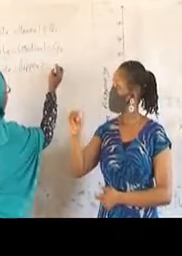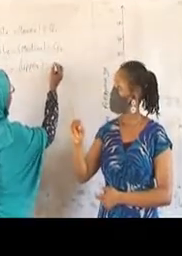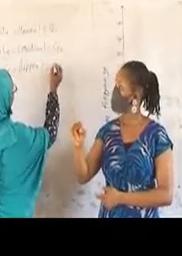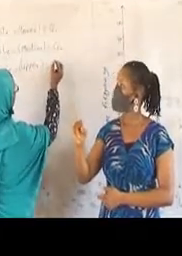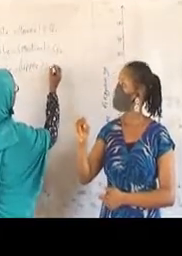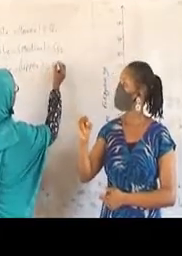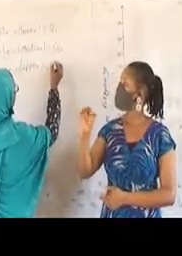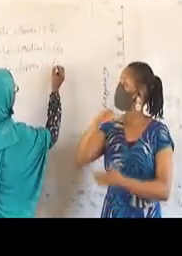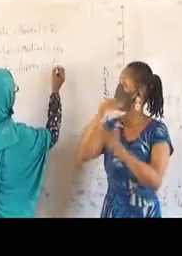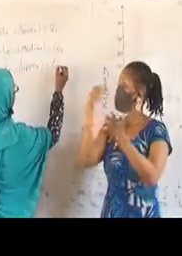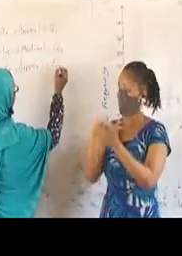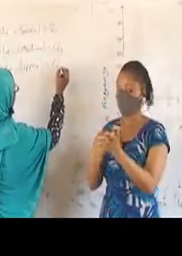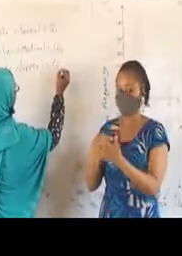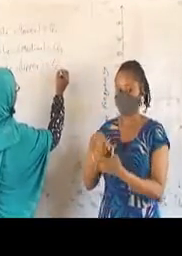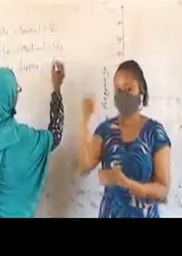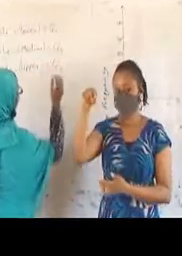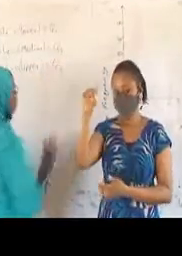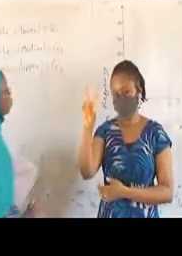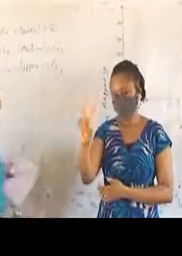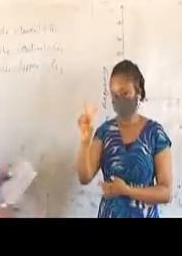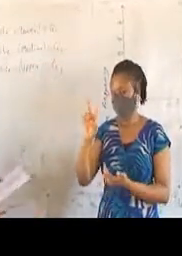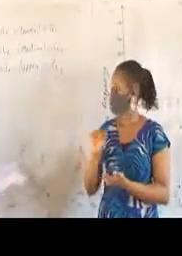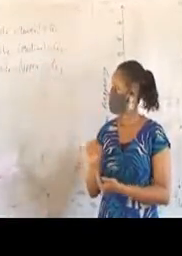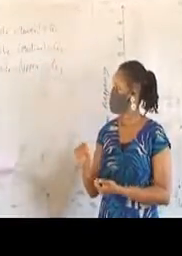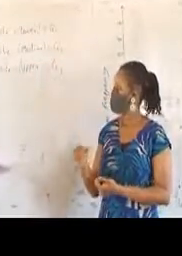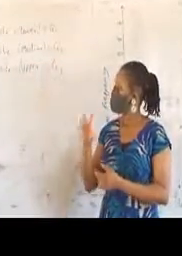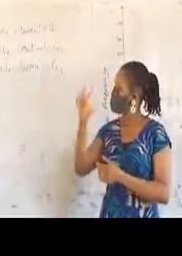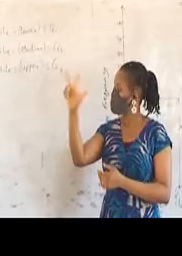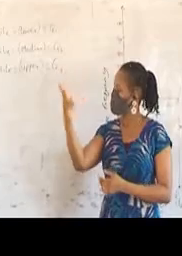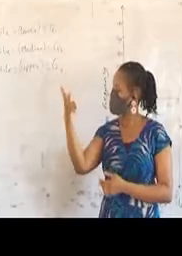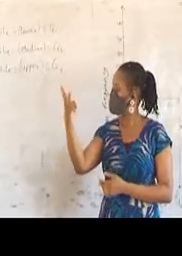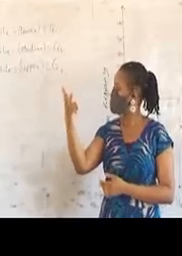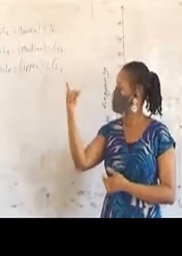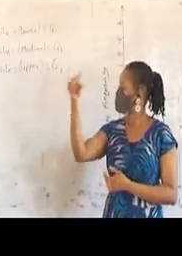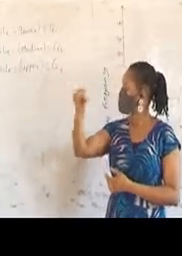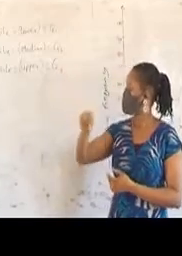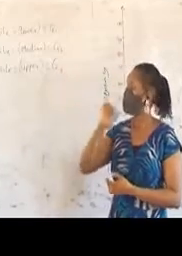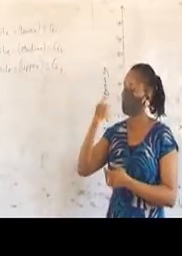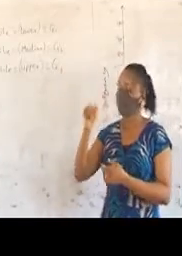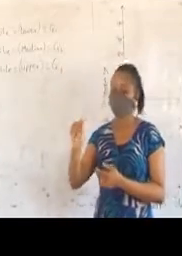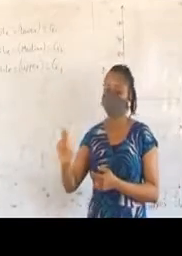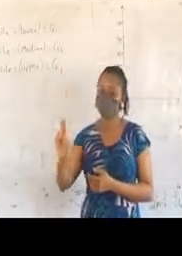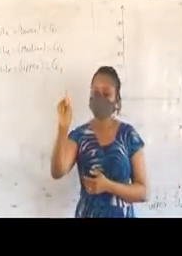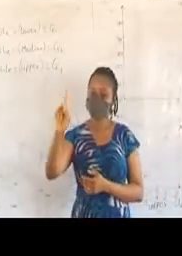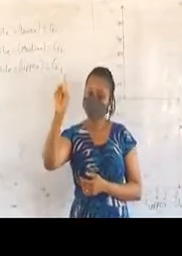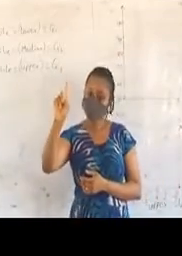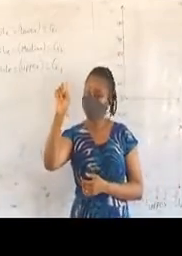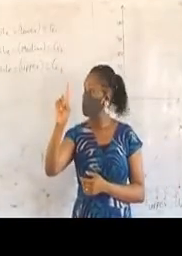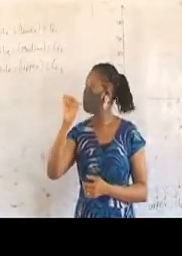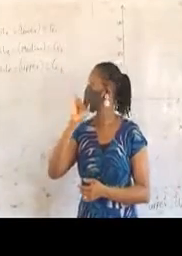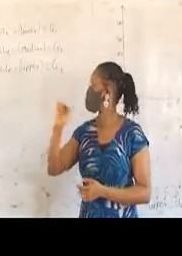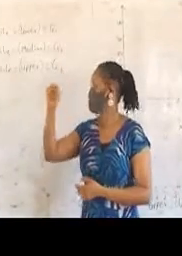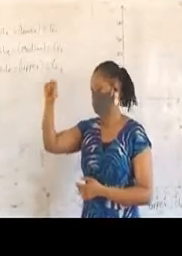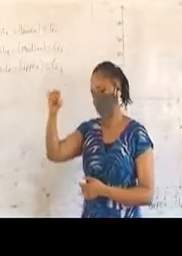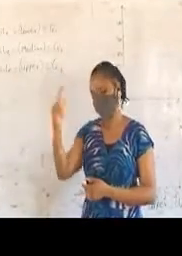is denoted by Q3. Now, the question is asking us to